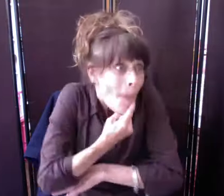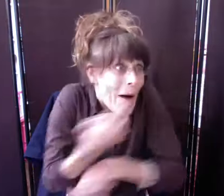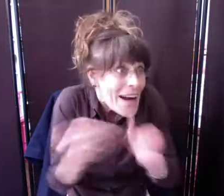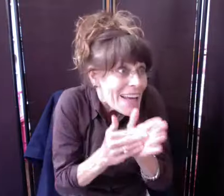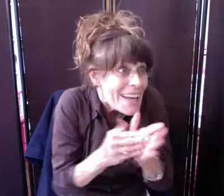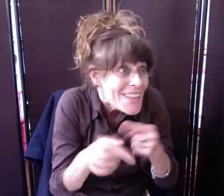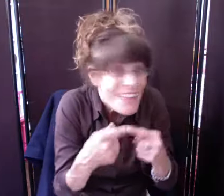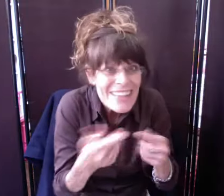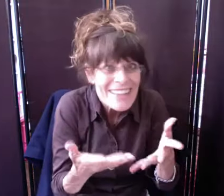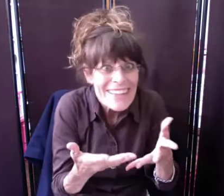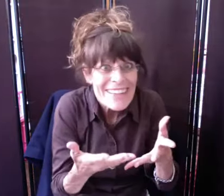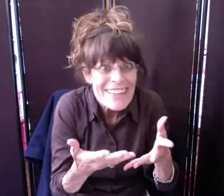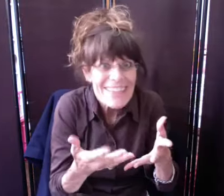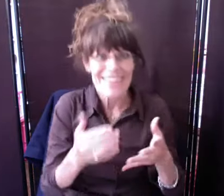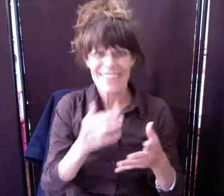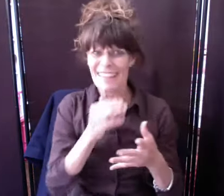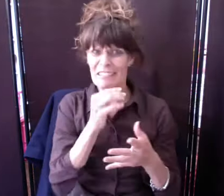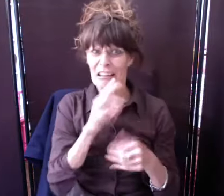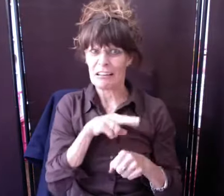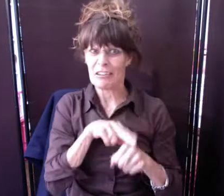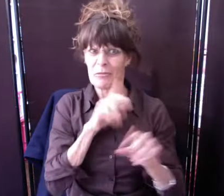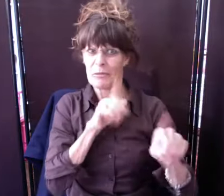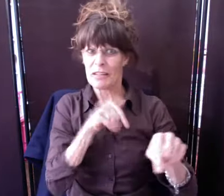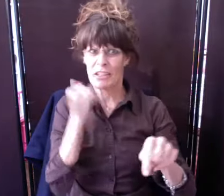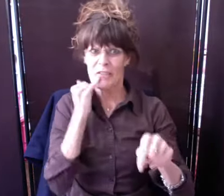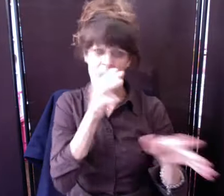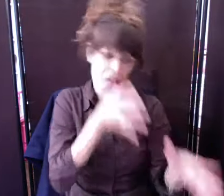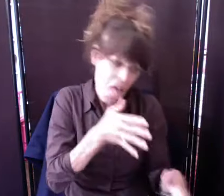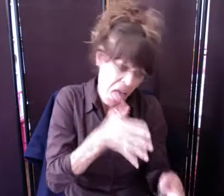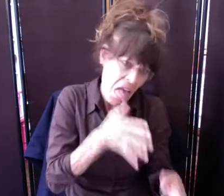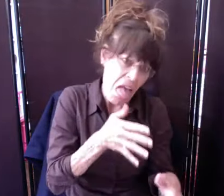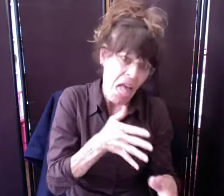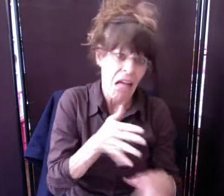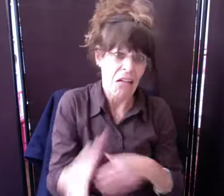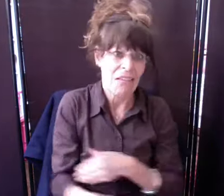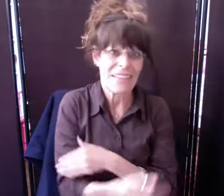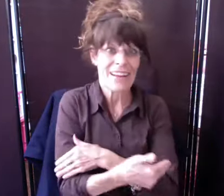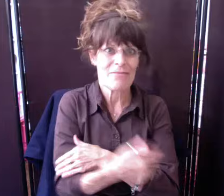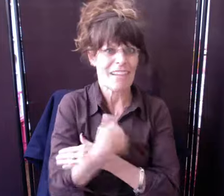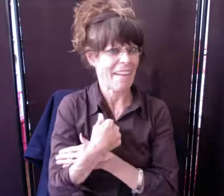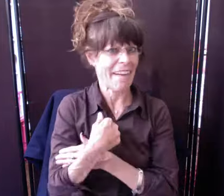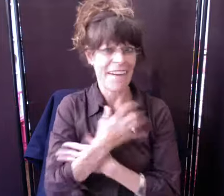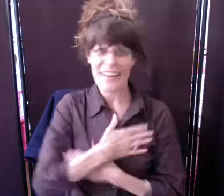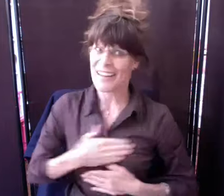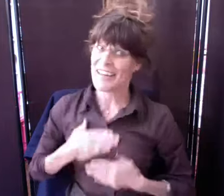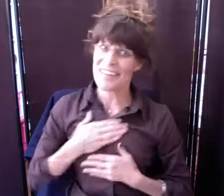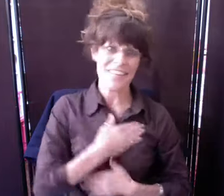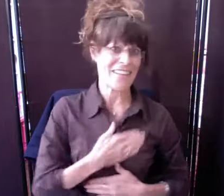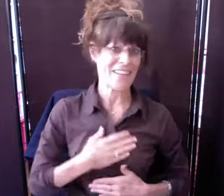don't think that's a normal reaction for someone who puked all night, but you know, I was into it. I was totally into it. I was like, give me